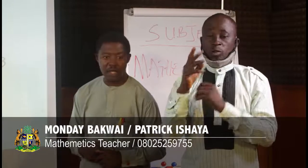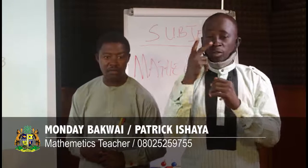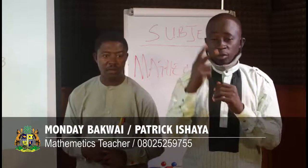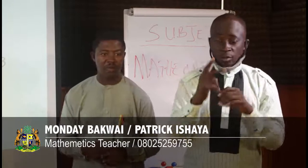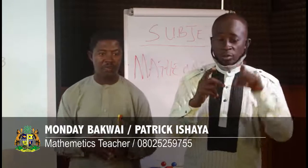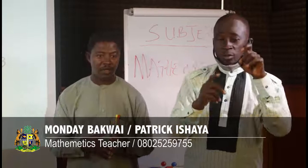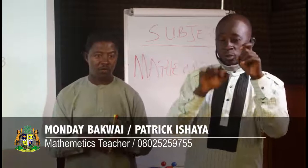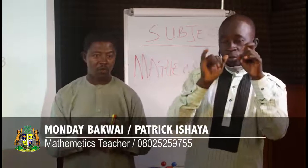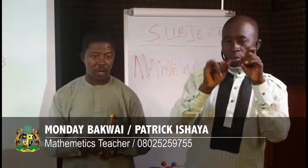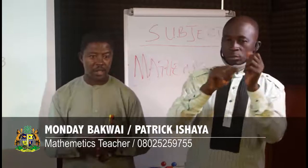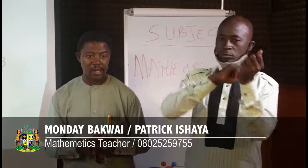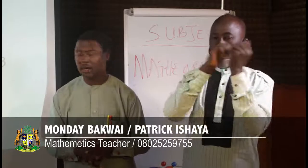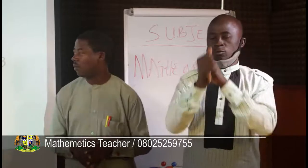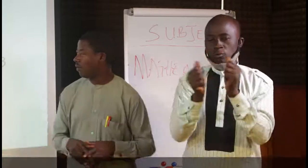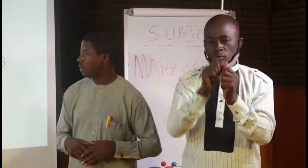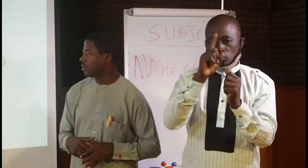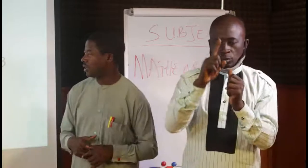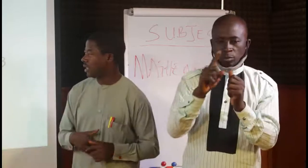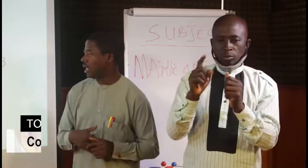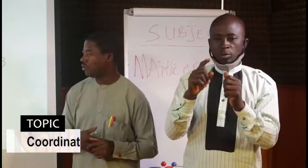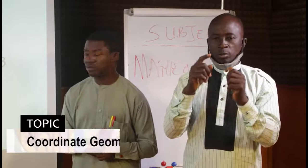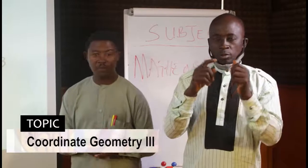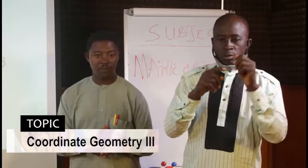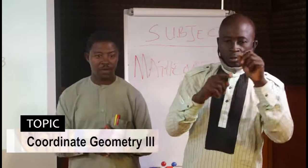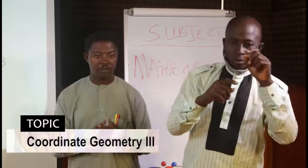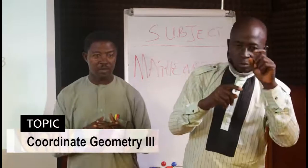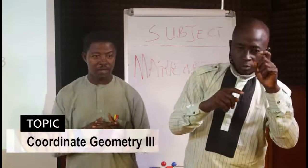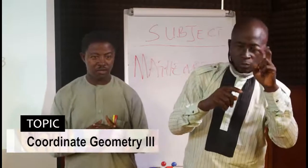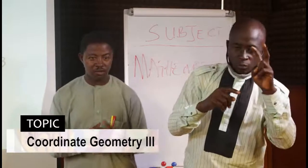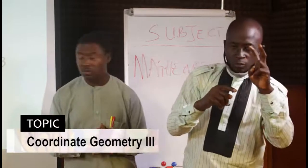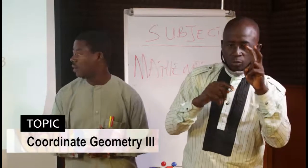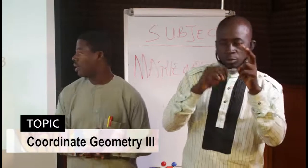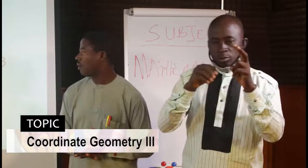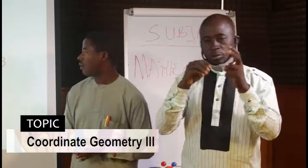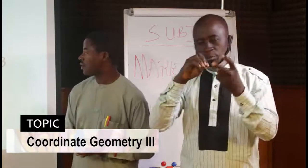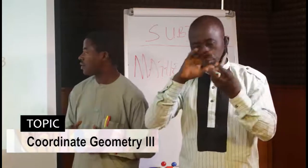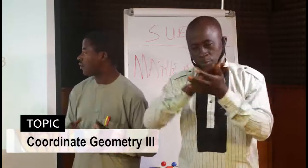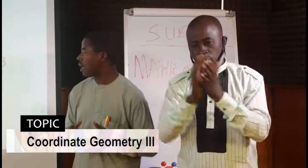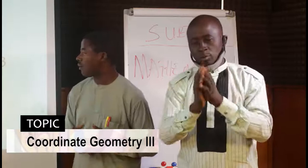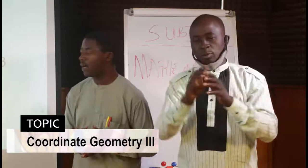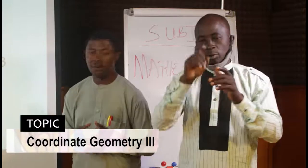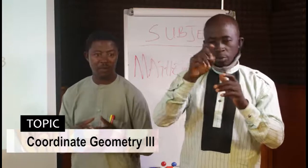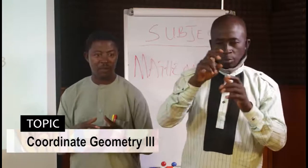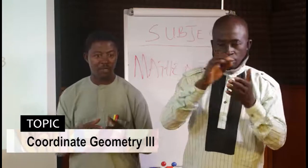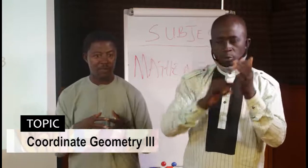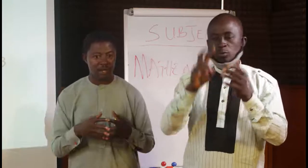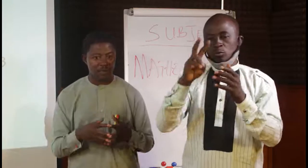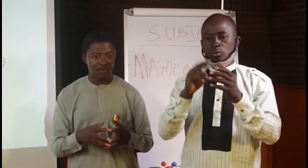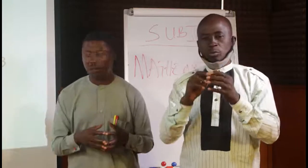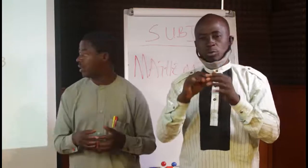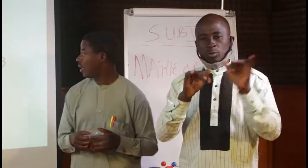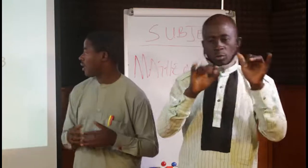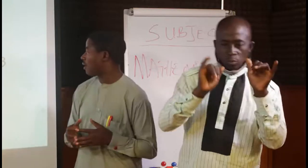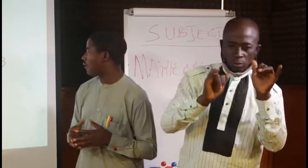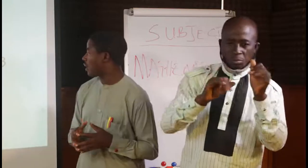see x1, you replace 1. Where you see s2, you replace minus 2. Where you see y1, you replace